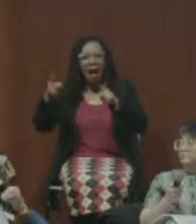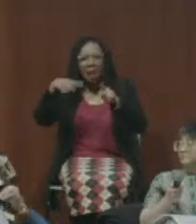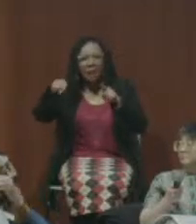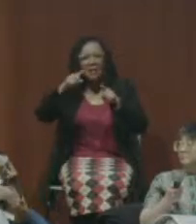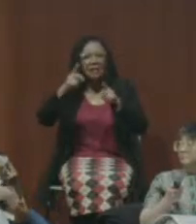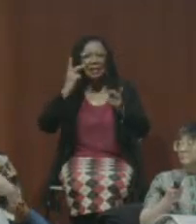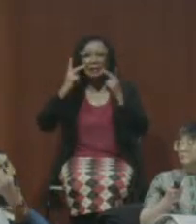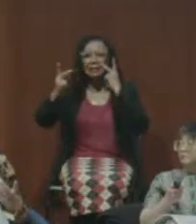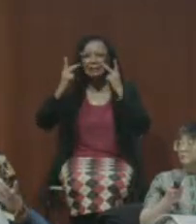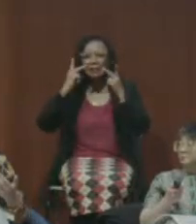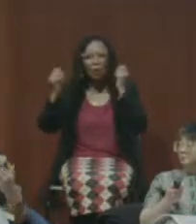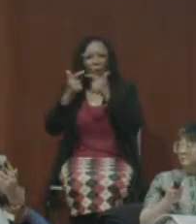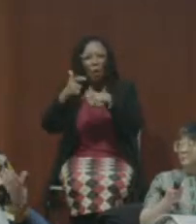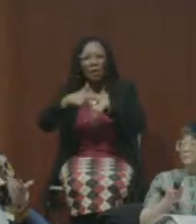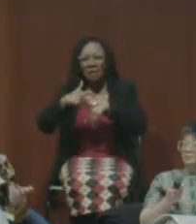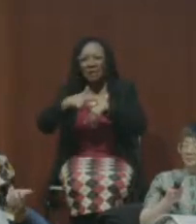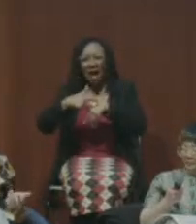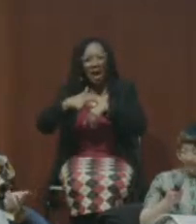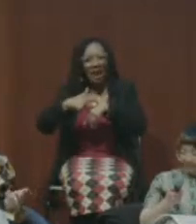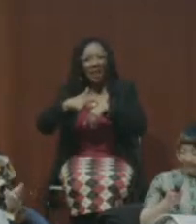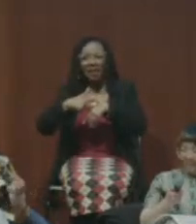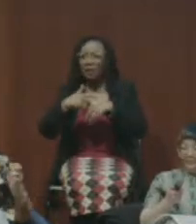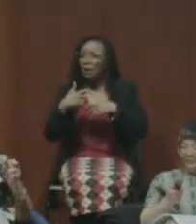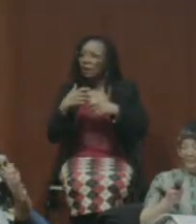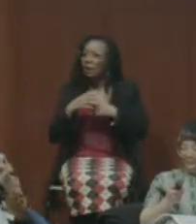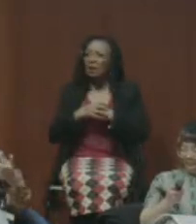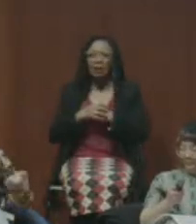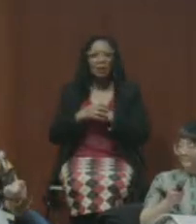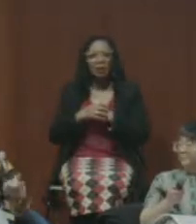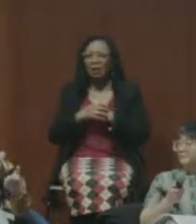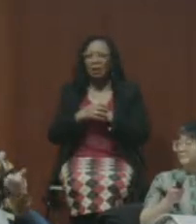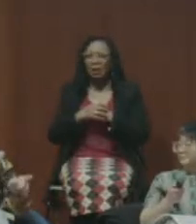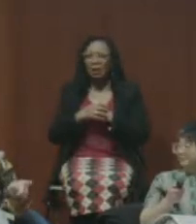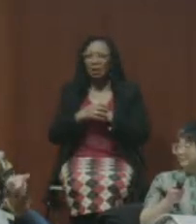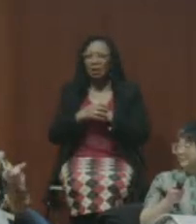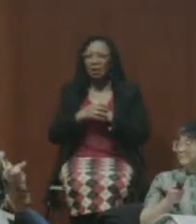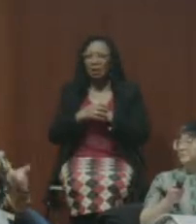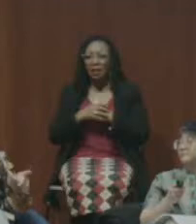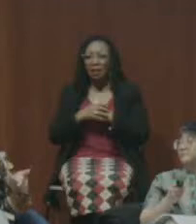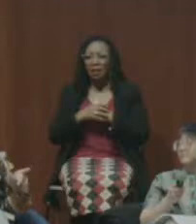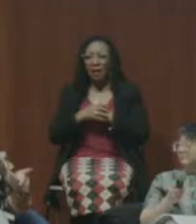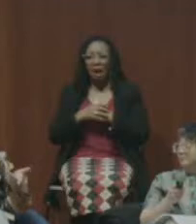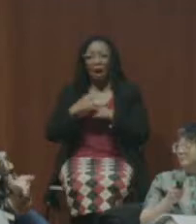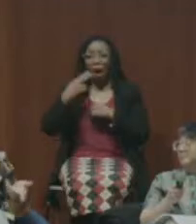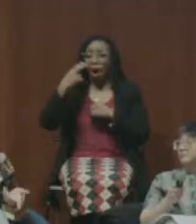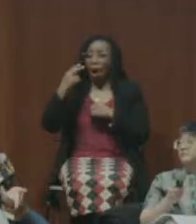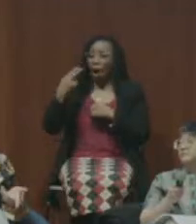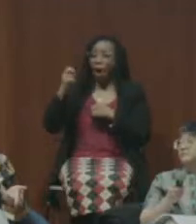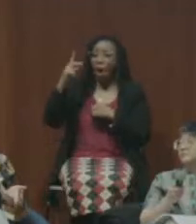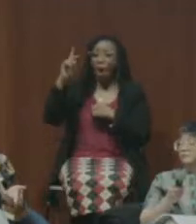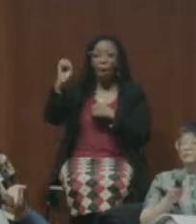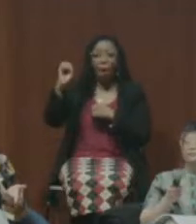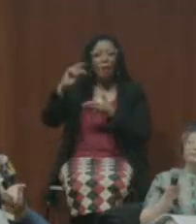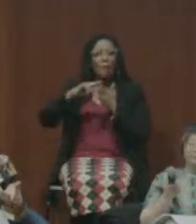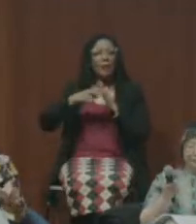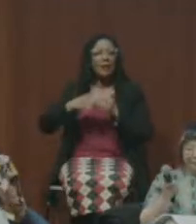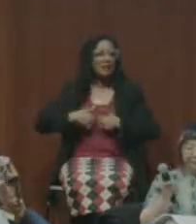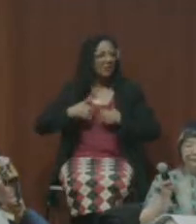of killing that is being practiced every single day, it's an attack on hope as a mechanism of